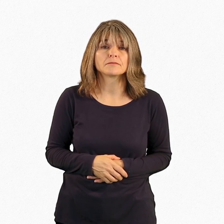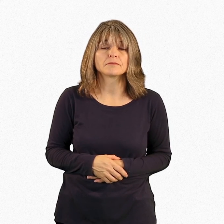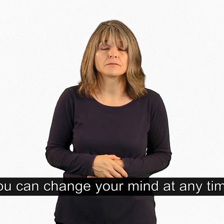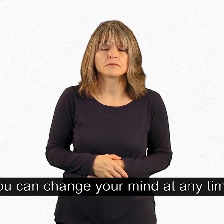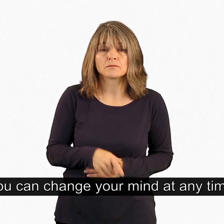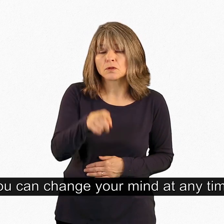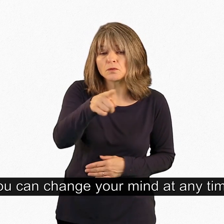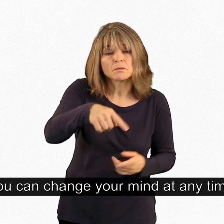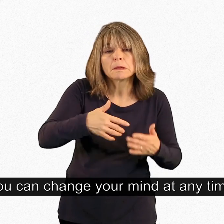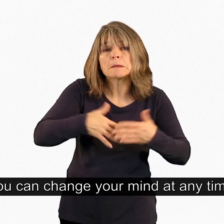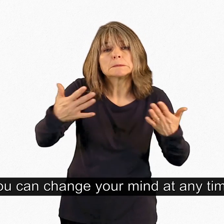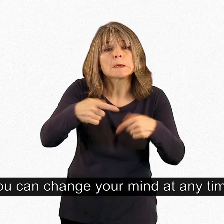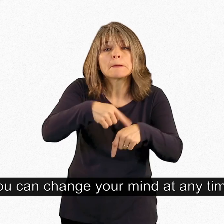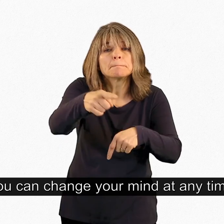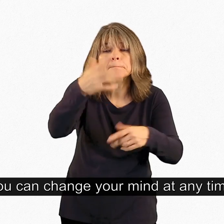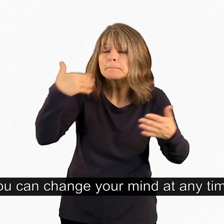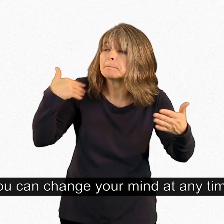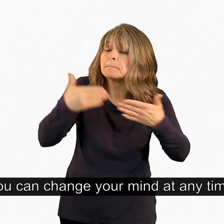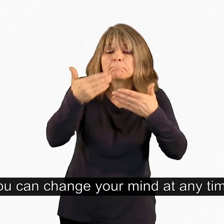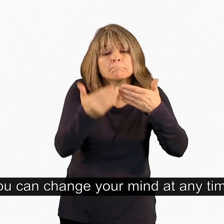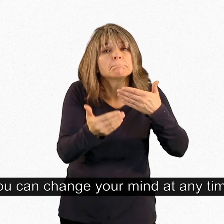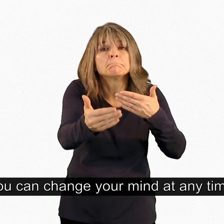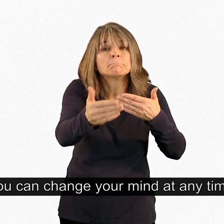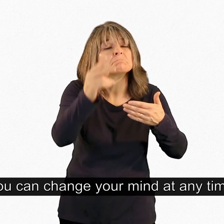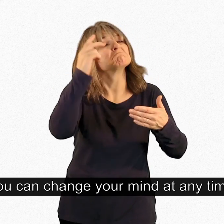You can change your mind at any time You